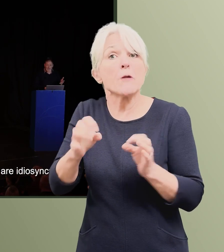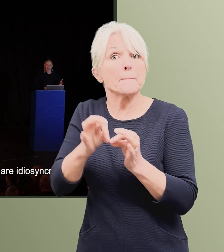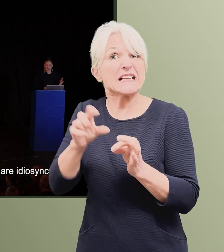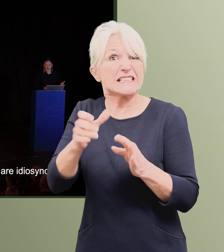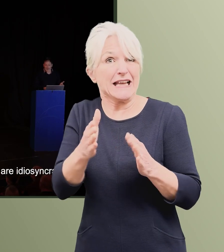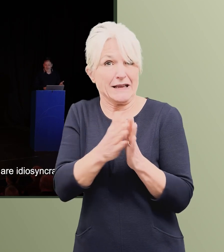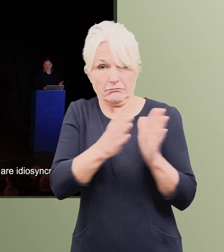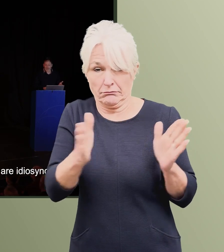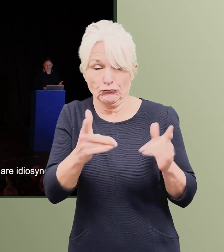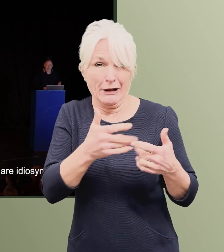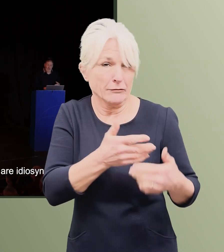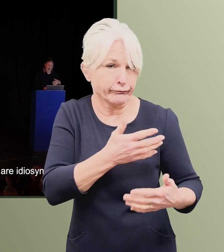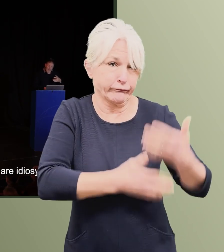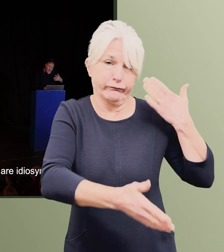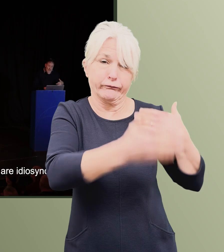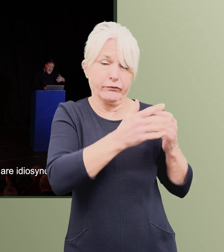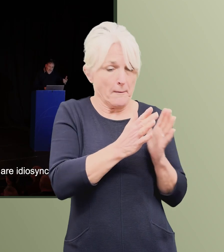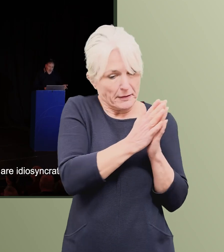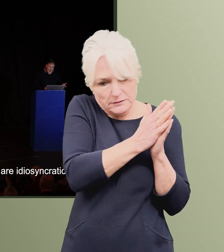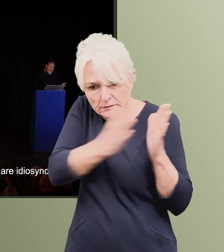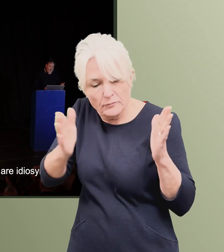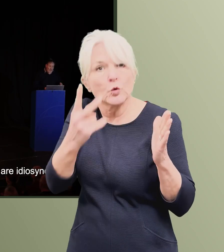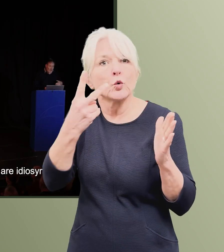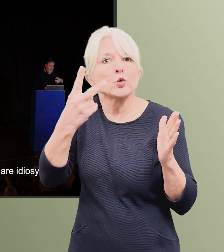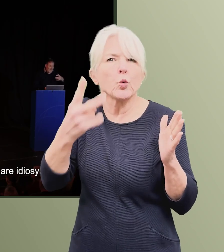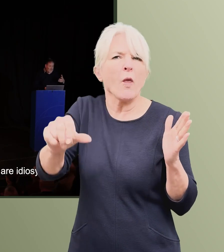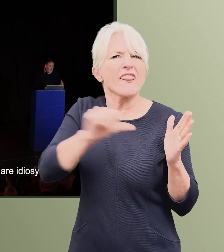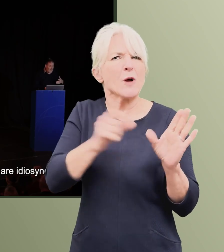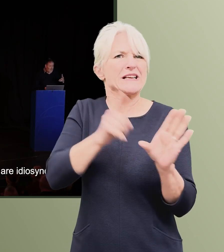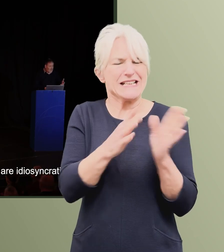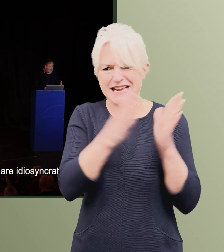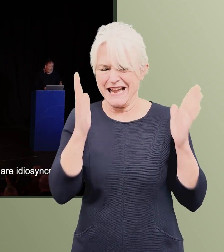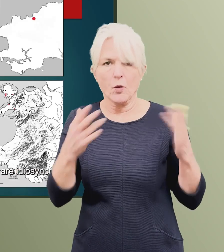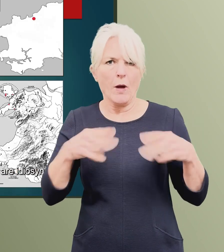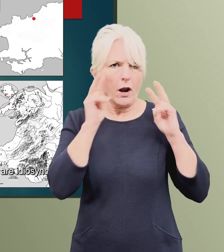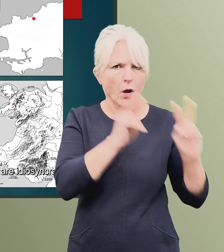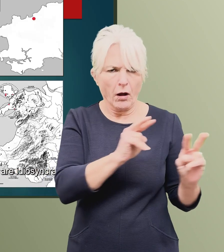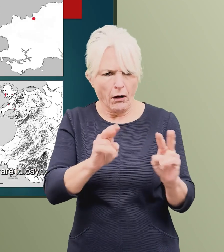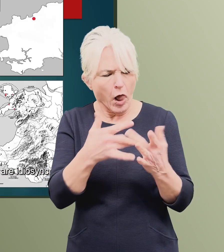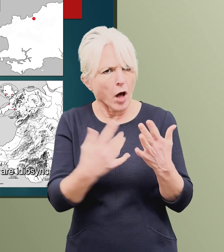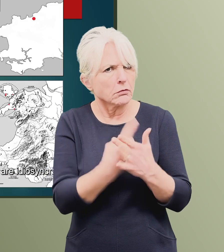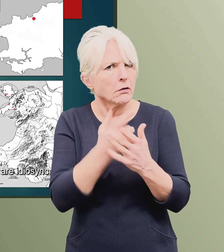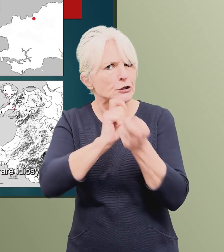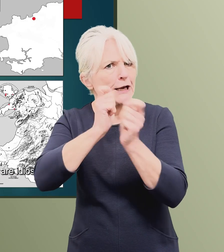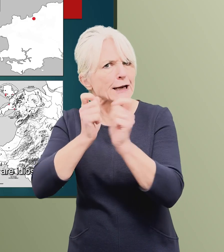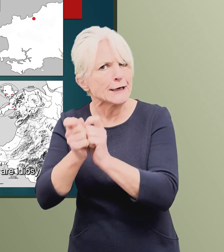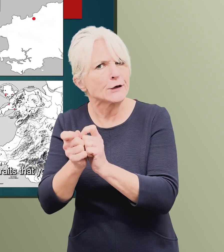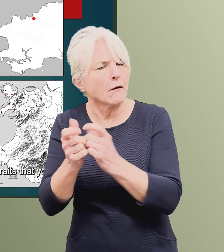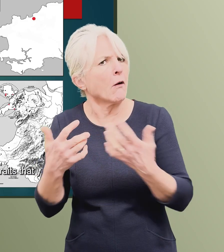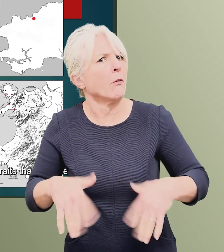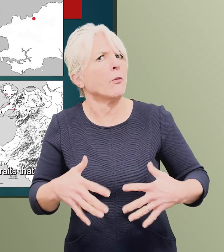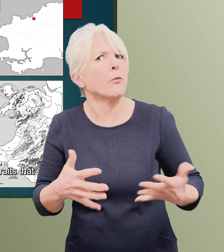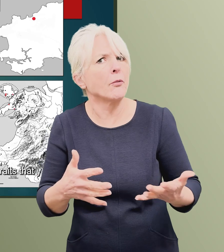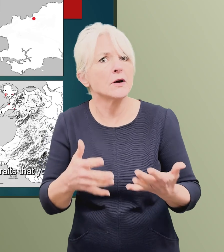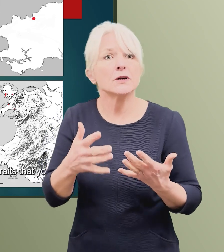in terms of architectural change. So what you're going to find are idiosyncratic changes or themes